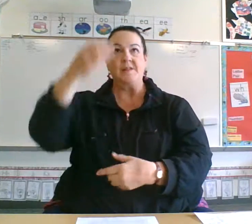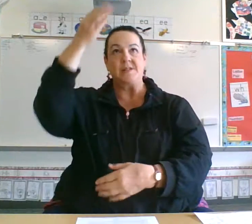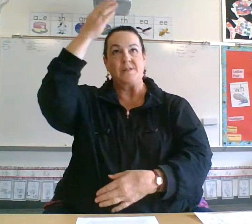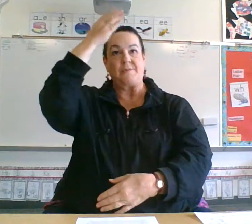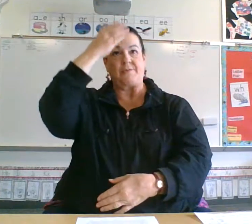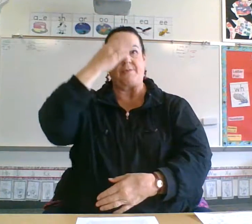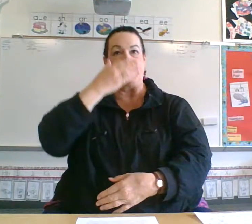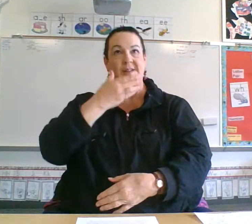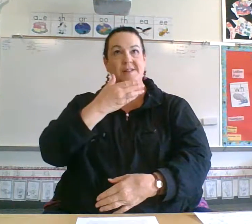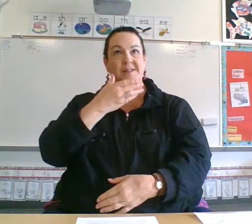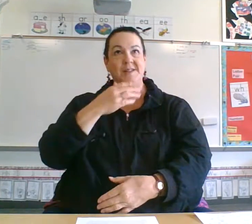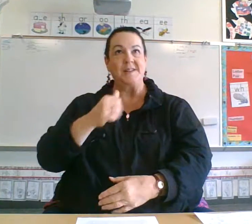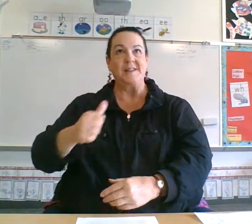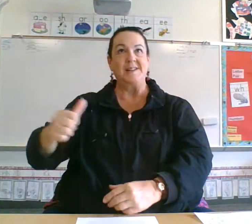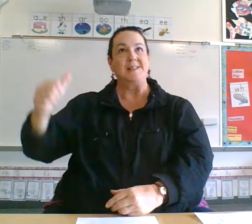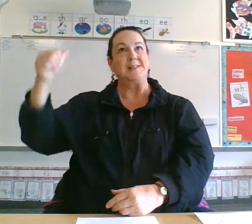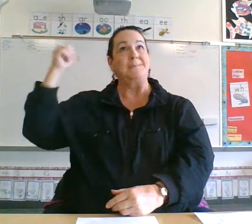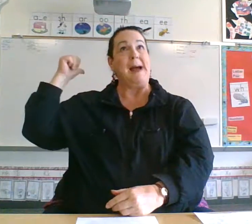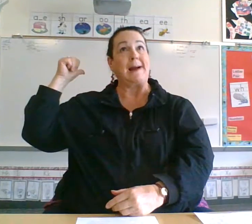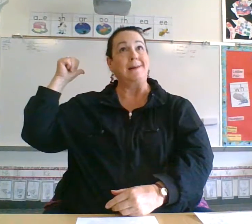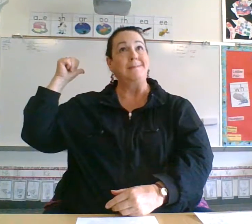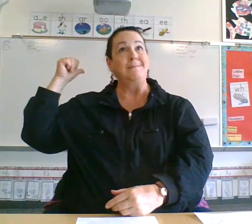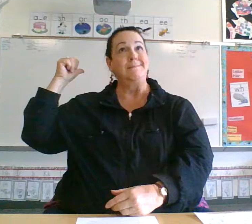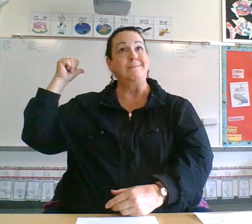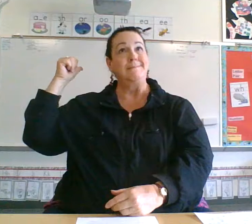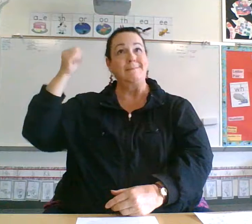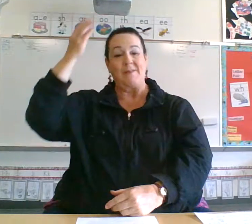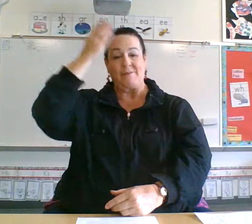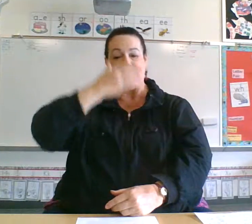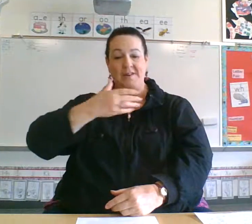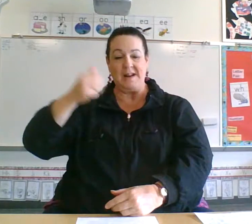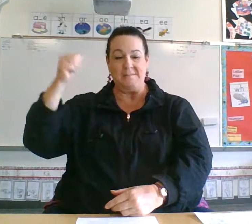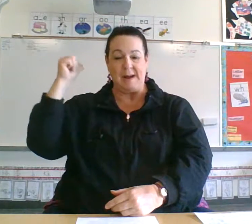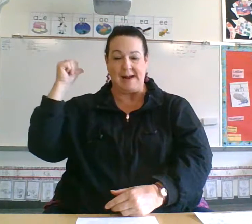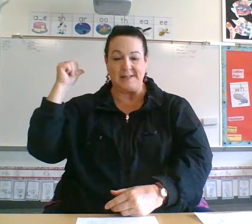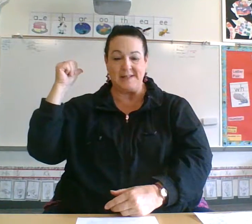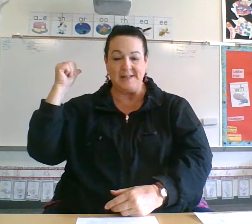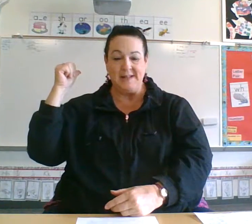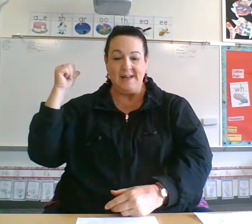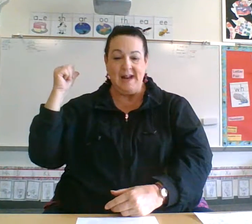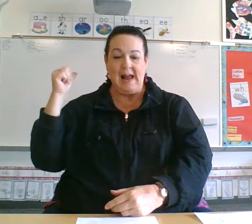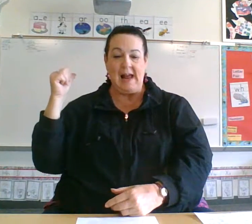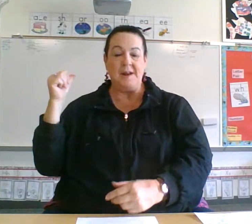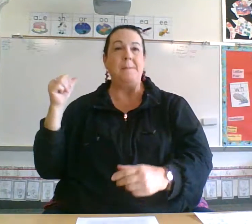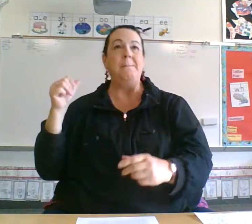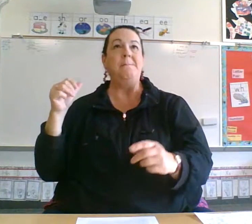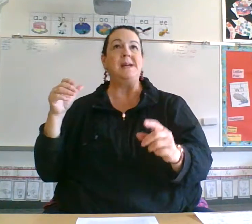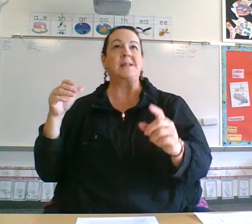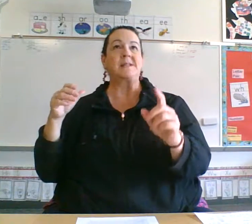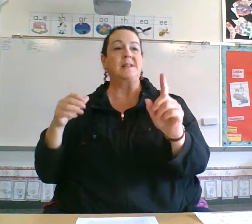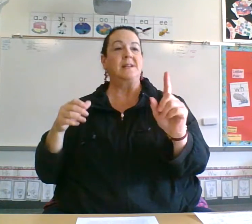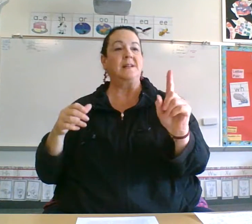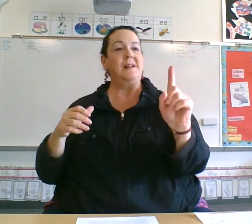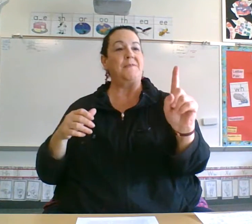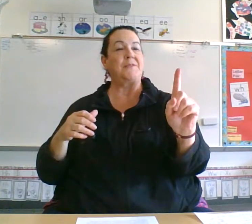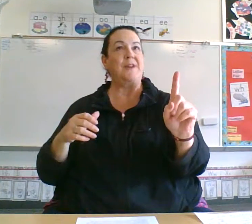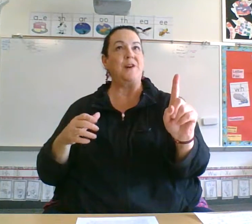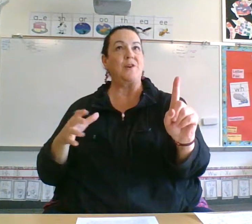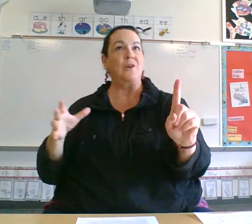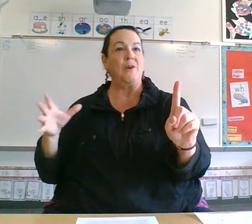is front and this is back. Front and back. And miss, left finger,